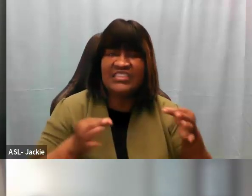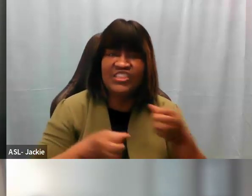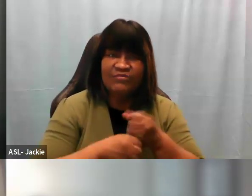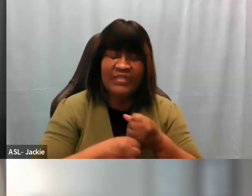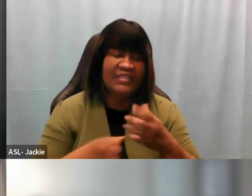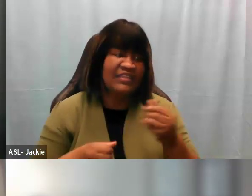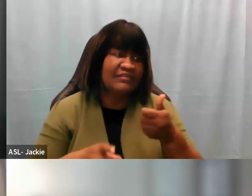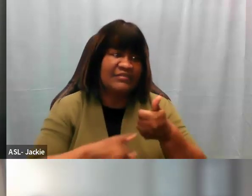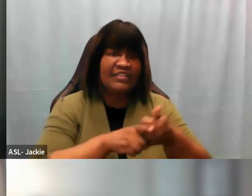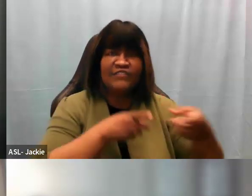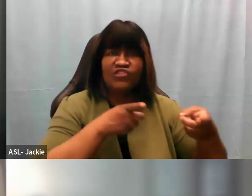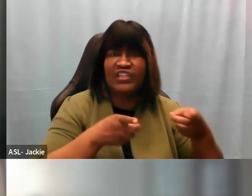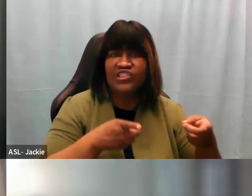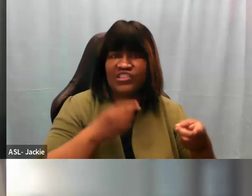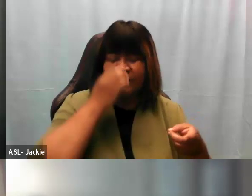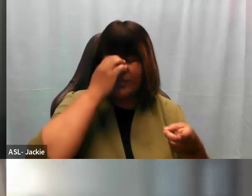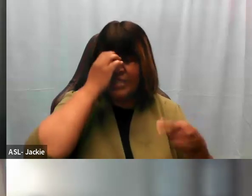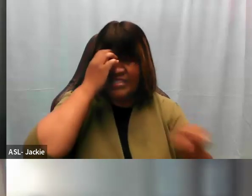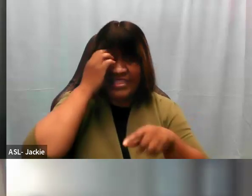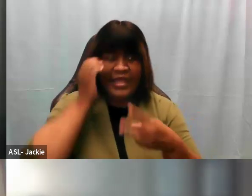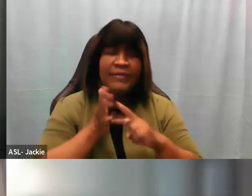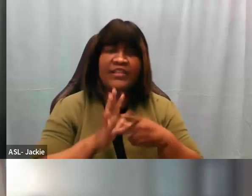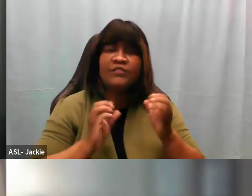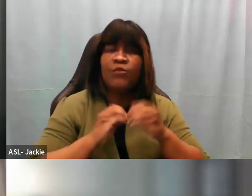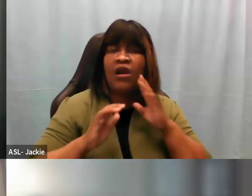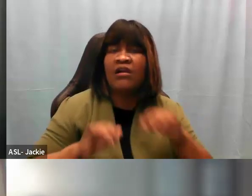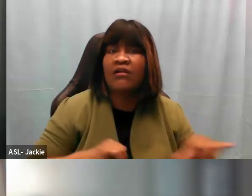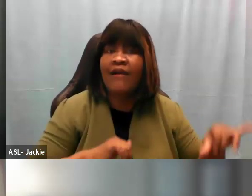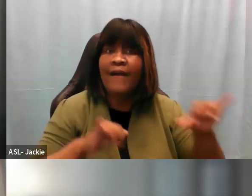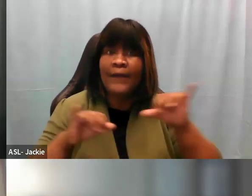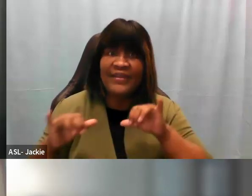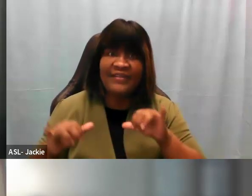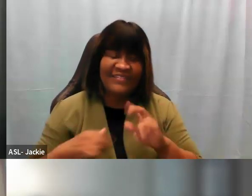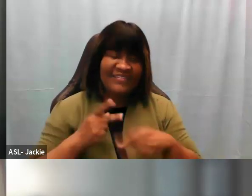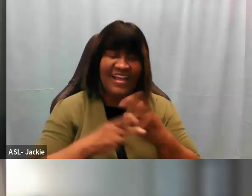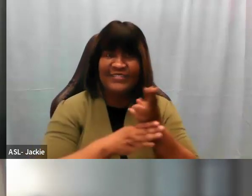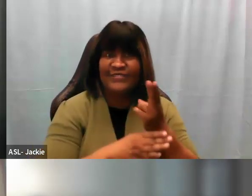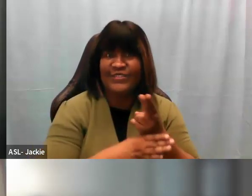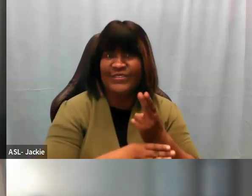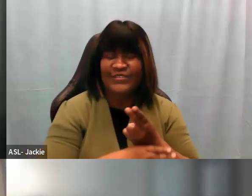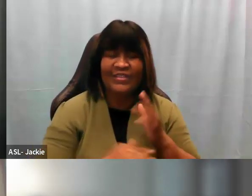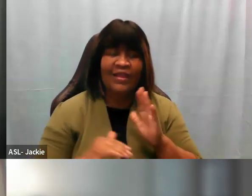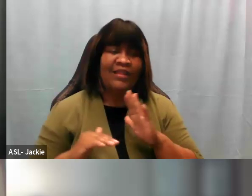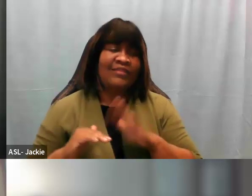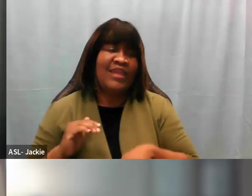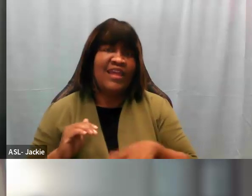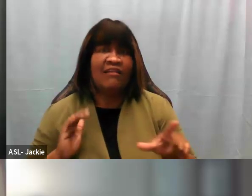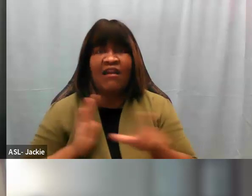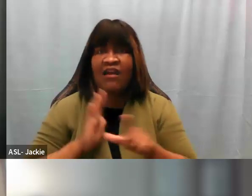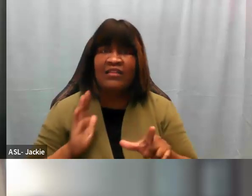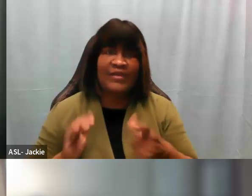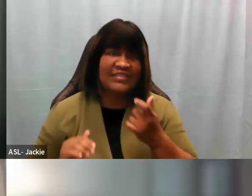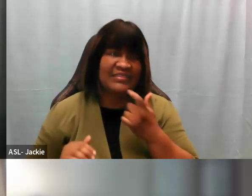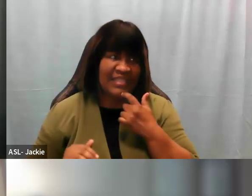and self-direction, so that that is a more common kind of use versus like automatically say going